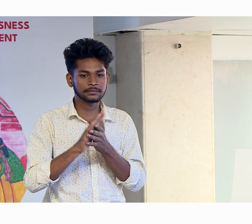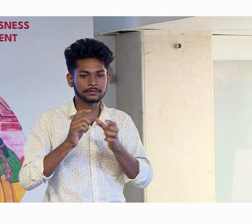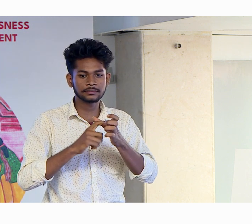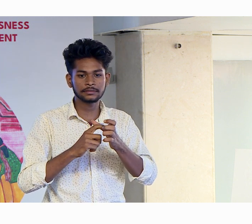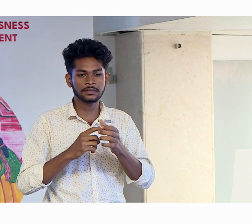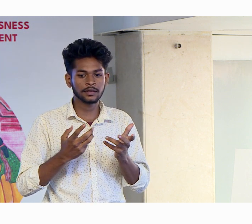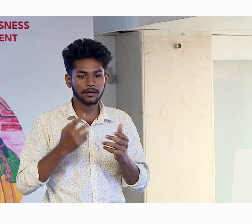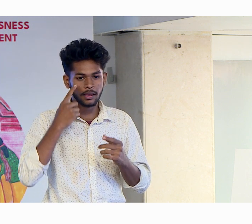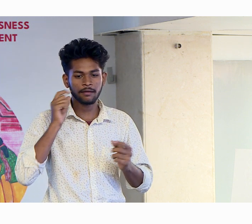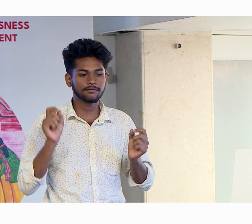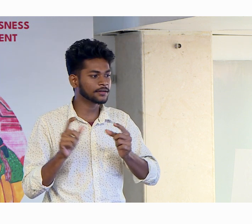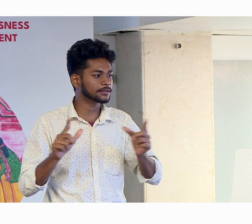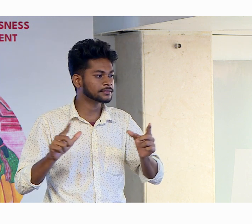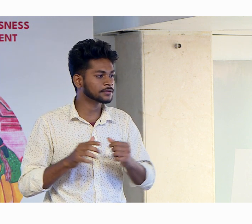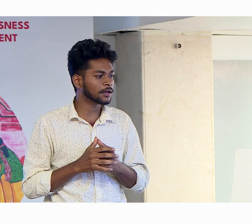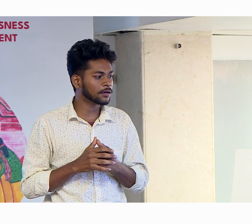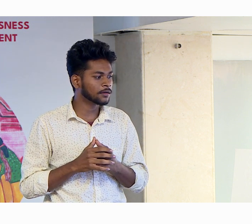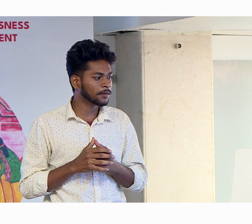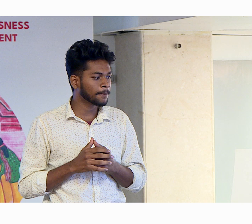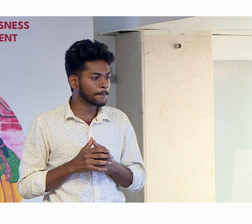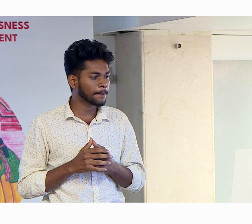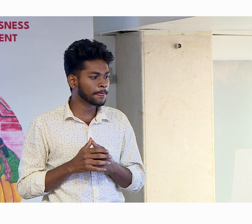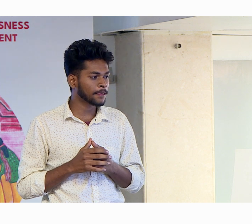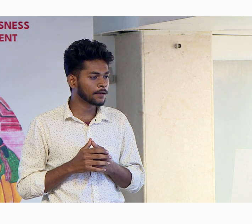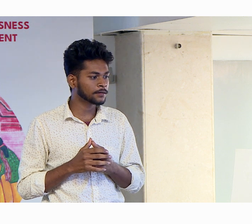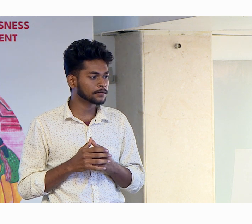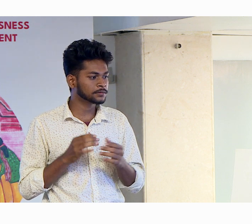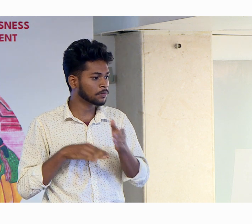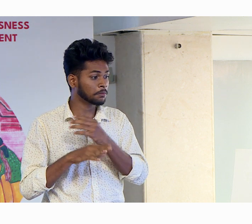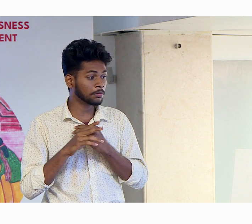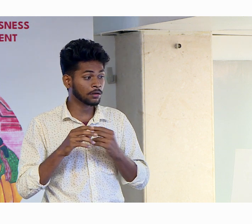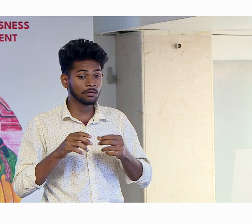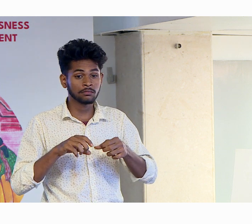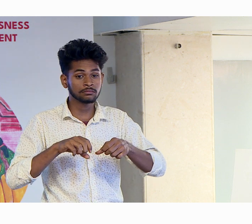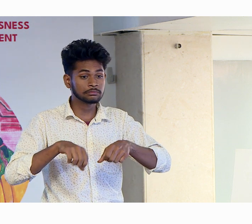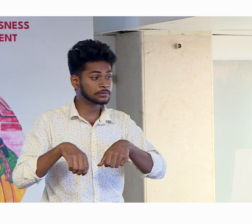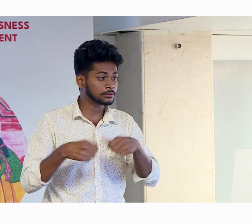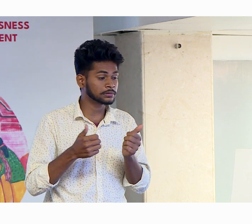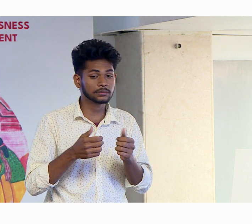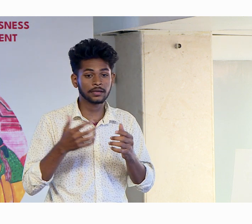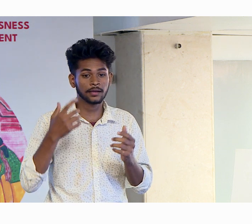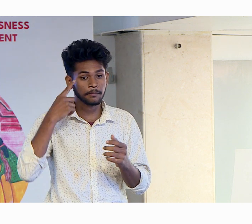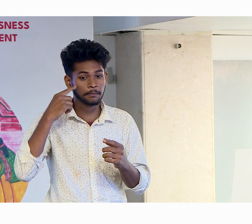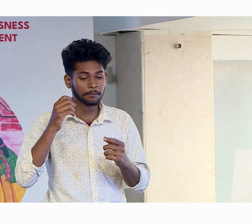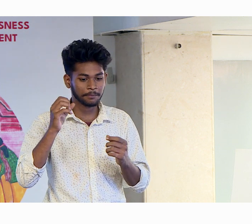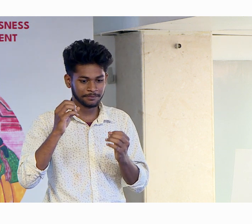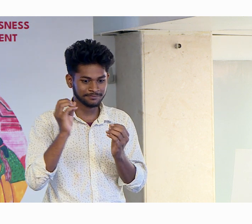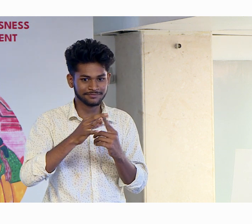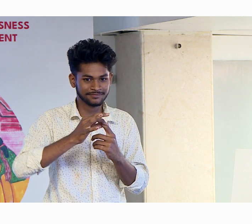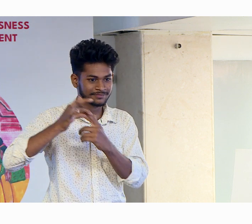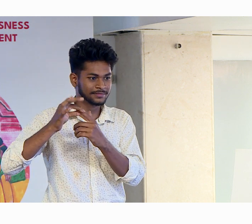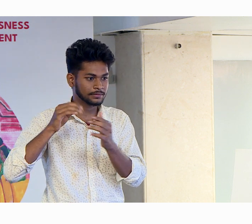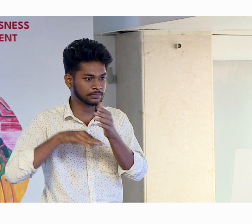to emphasize that the target people will have their own Mindlines, which are supported by their